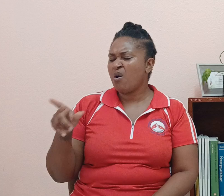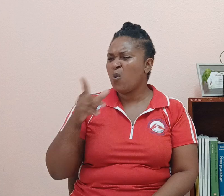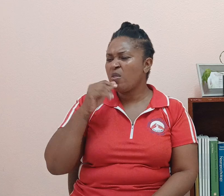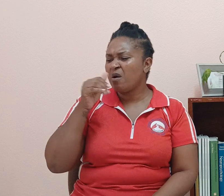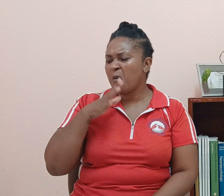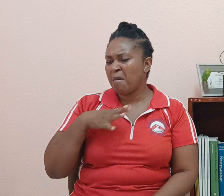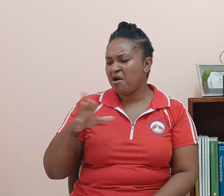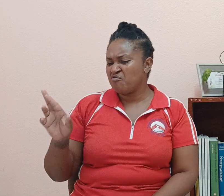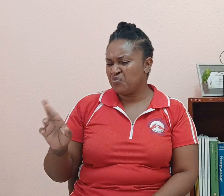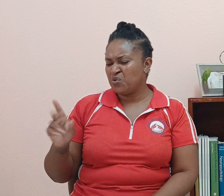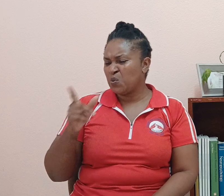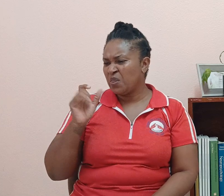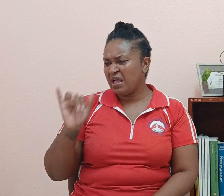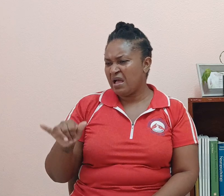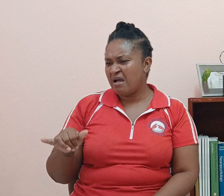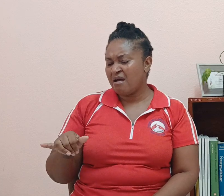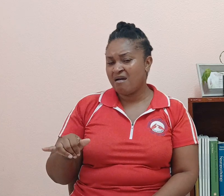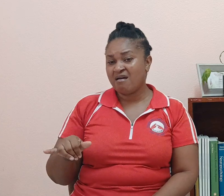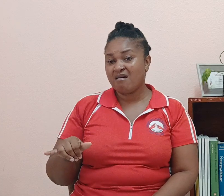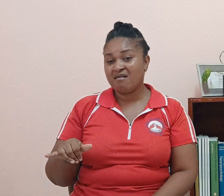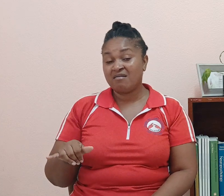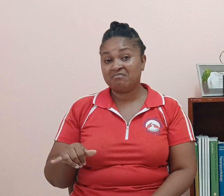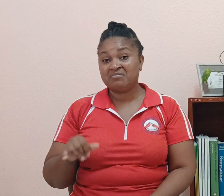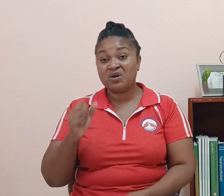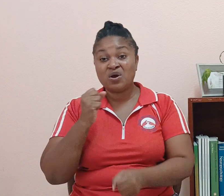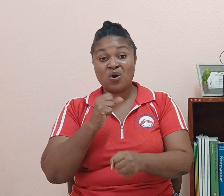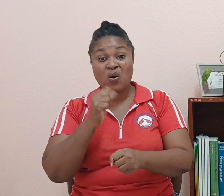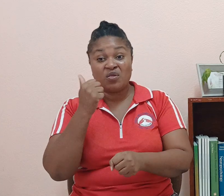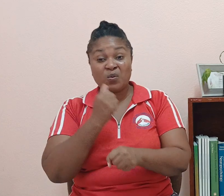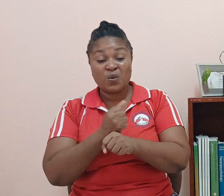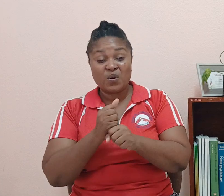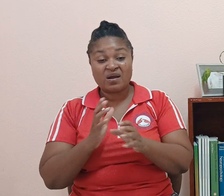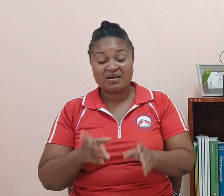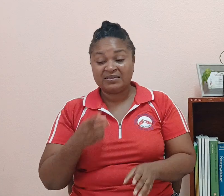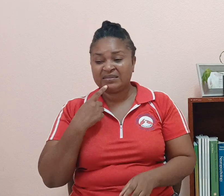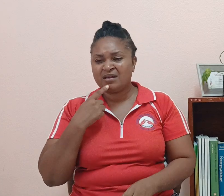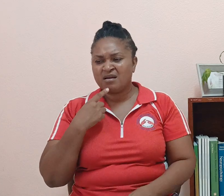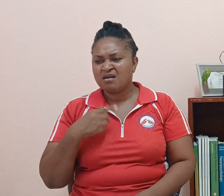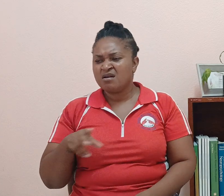His workers told him that Ruth was Naomi's daughter-in-law.